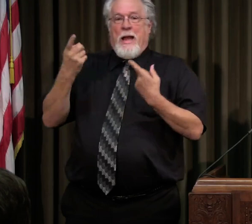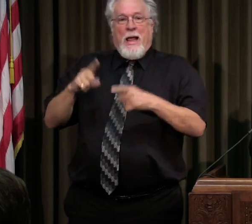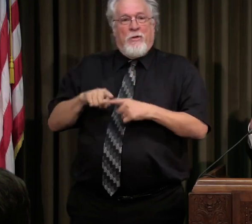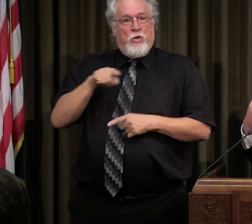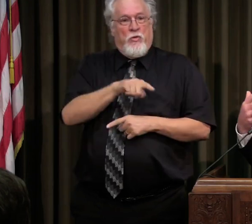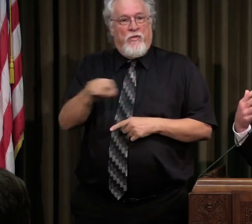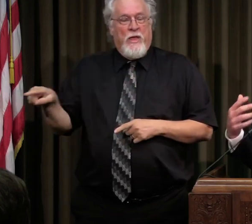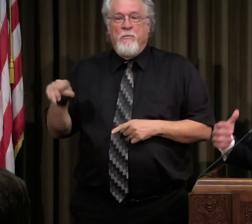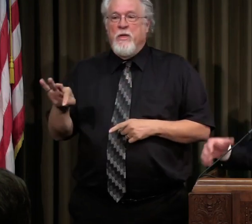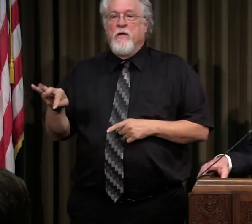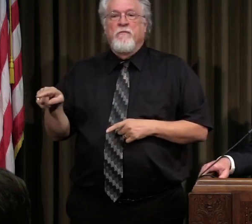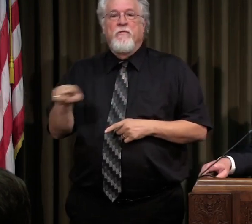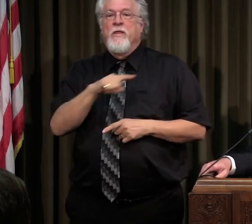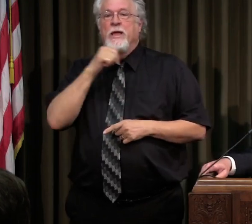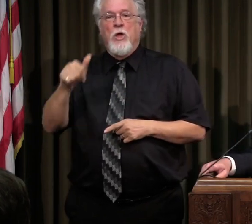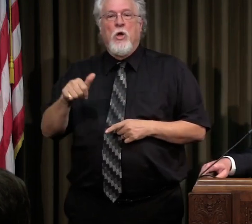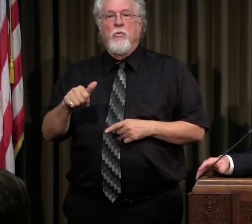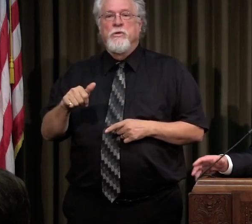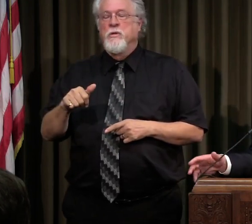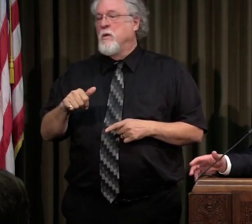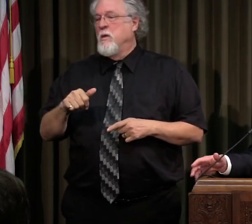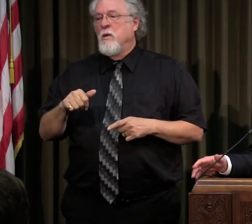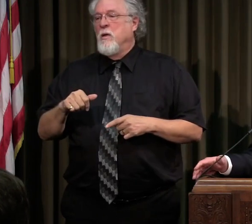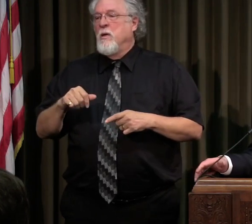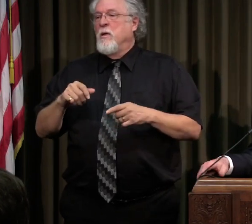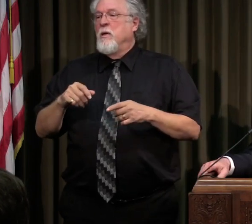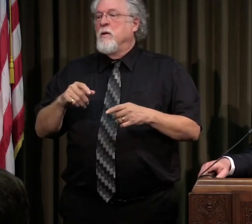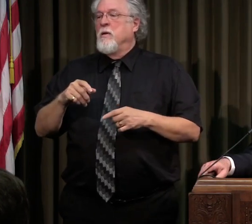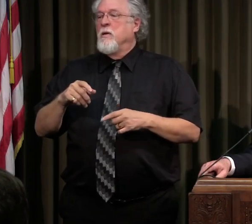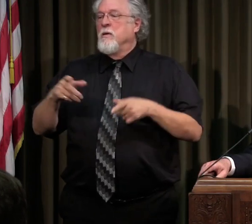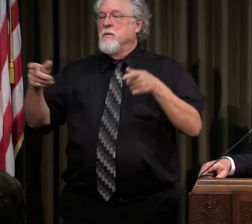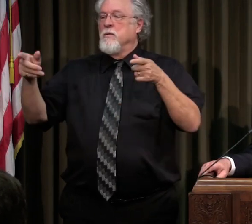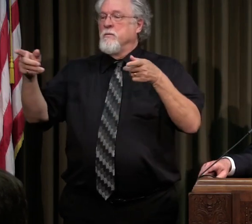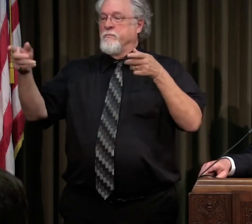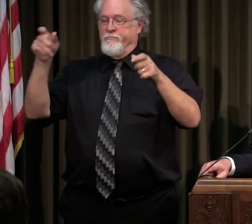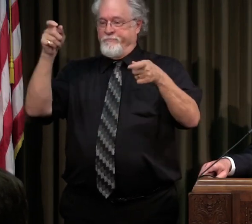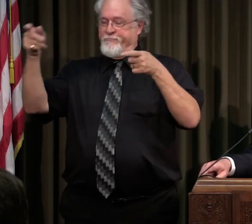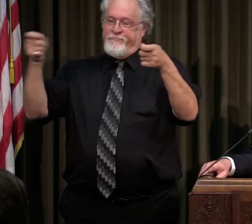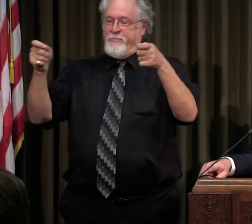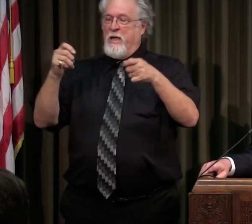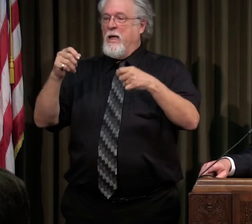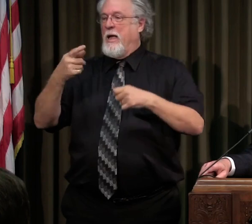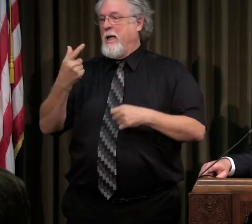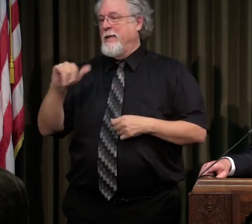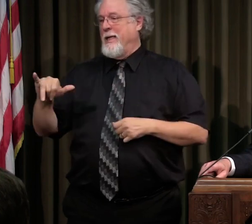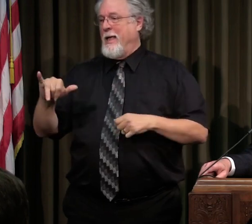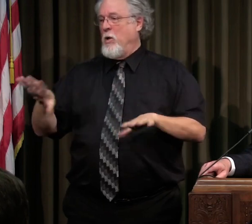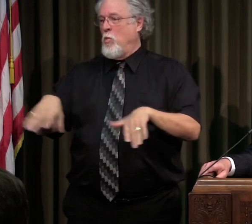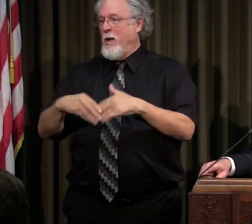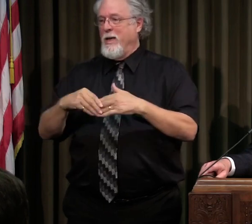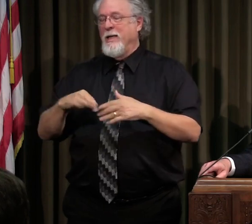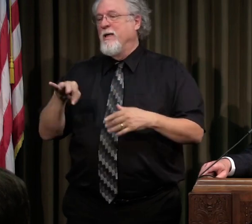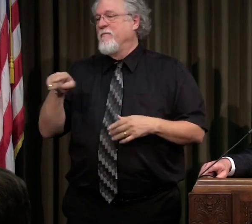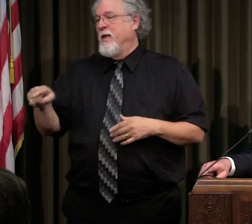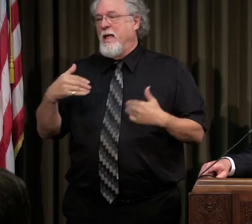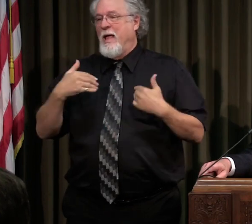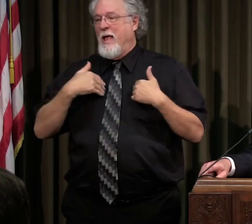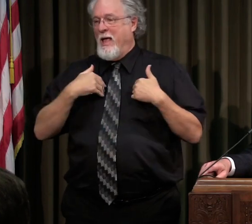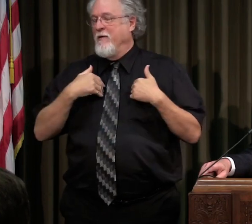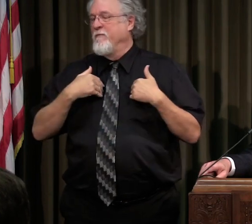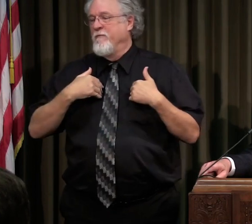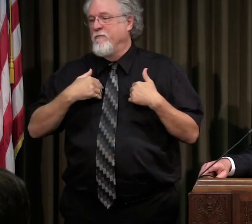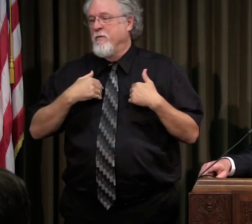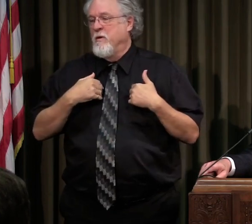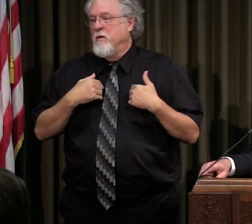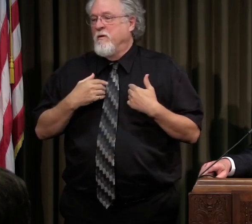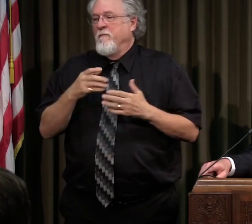don't officiate a gay wedding, for example, if that would violate an article of faith that they have. I think the